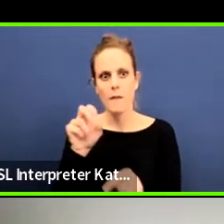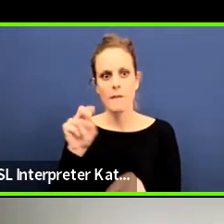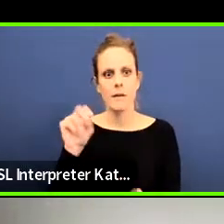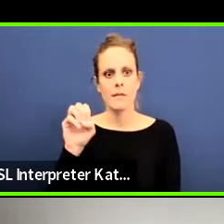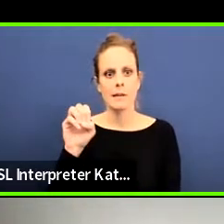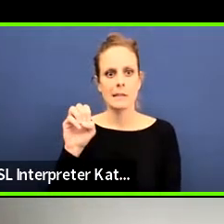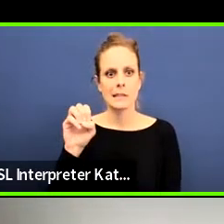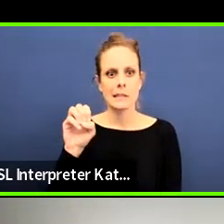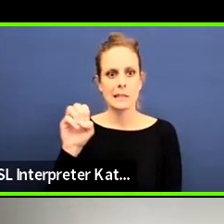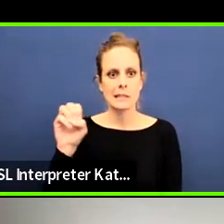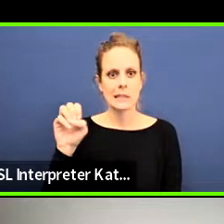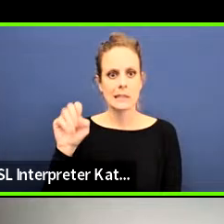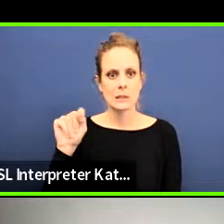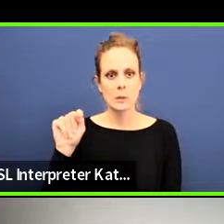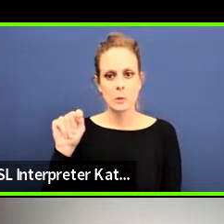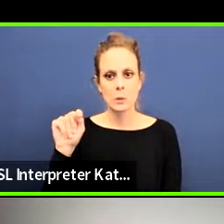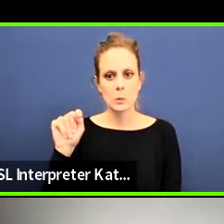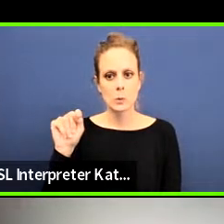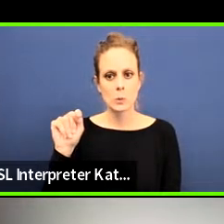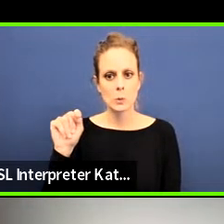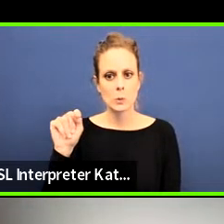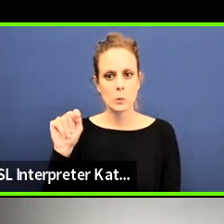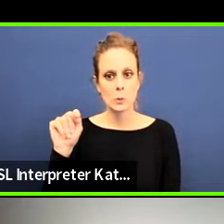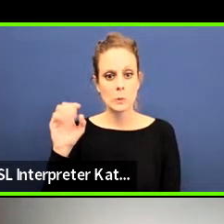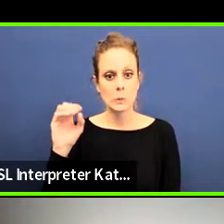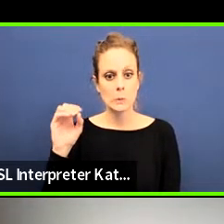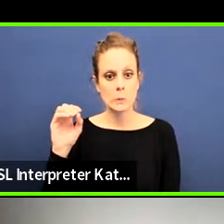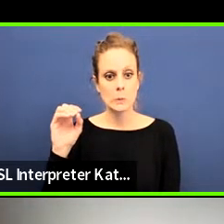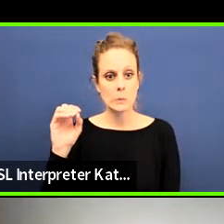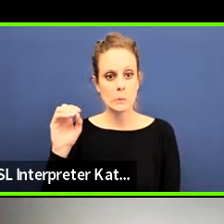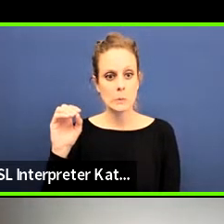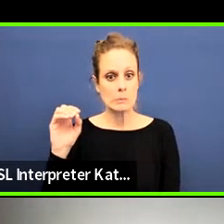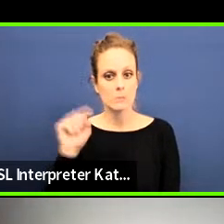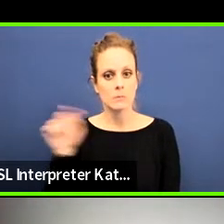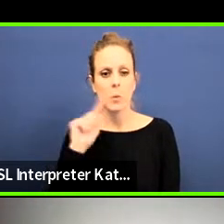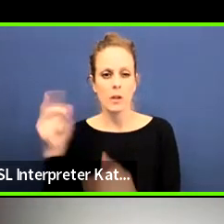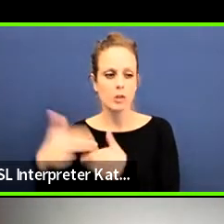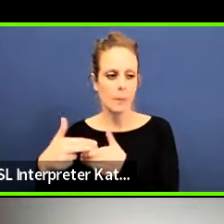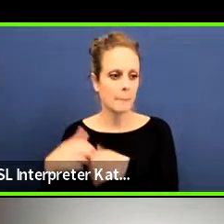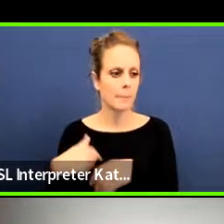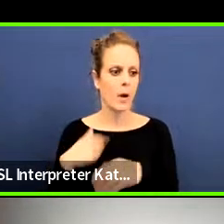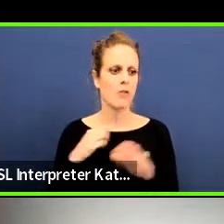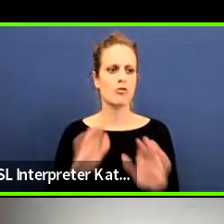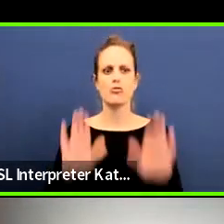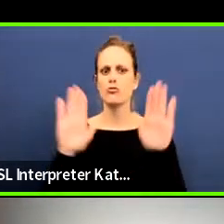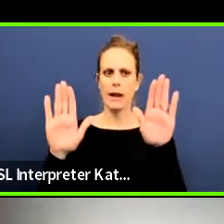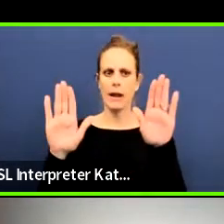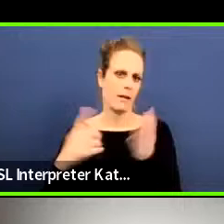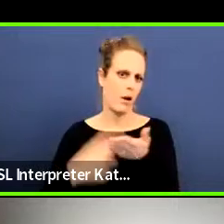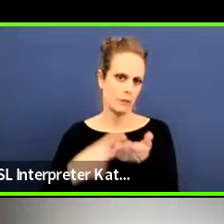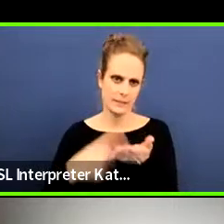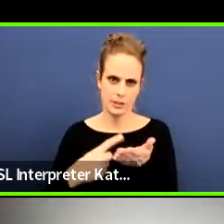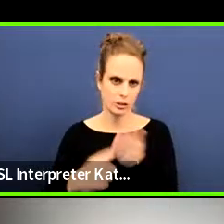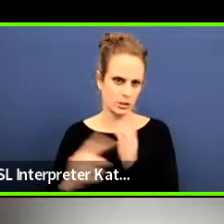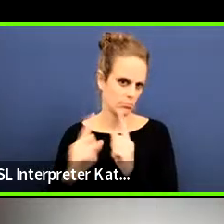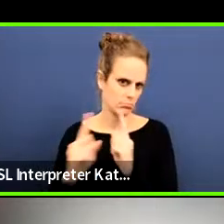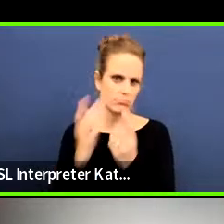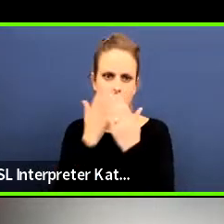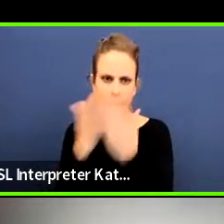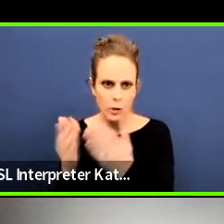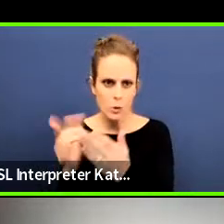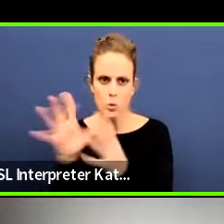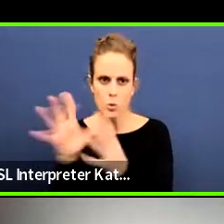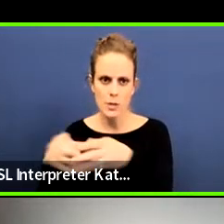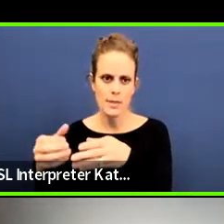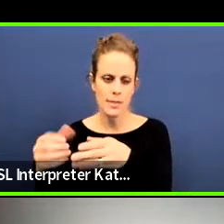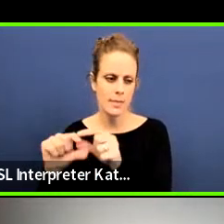in. That they were just note taker, but I will say this: that we had a great conversation. I want to thank everybody in the group, and I think part of